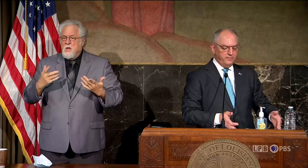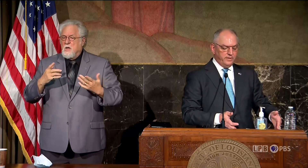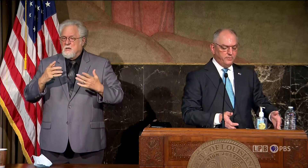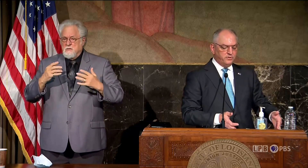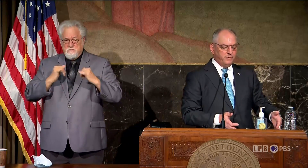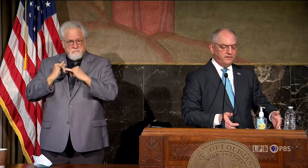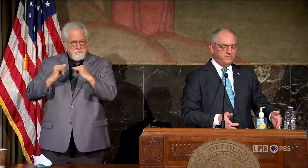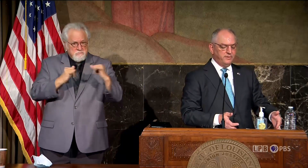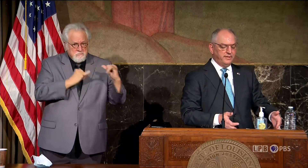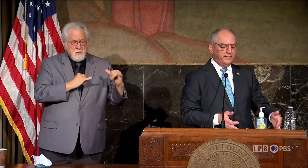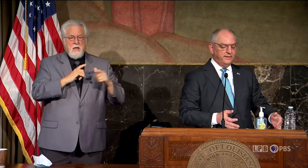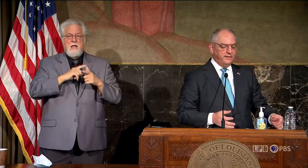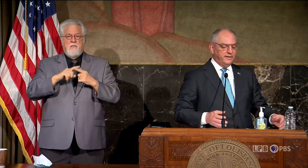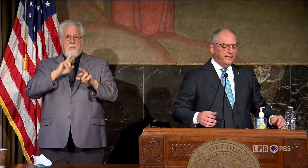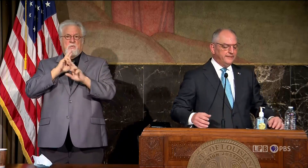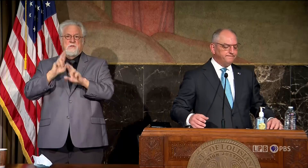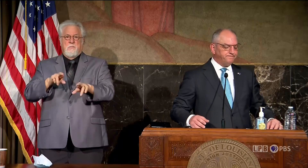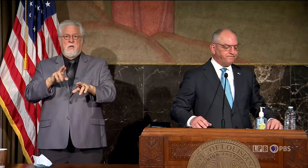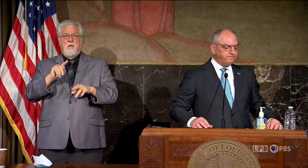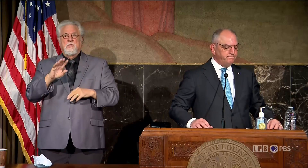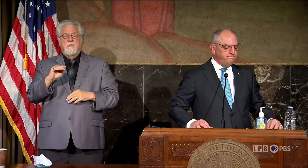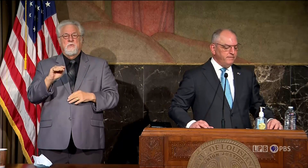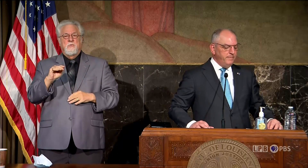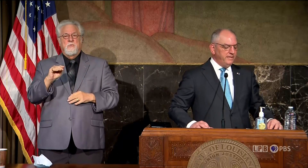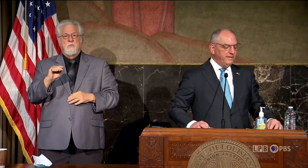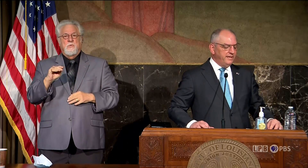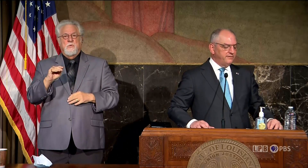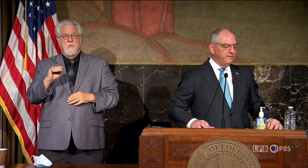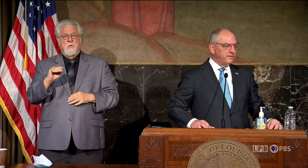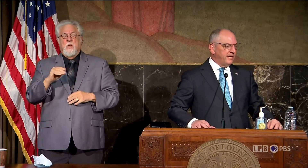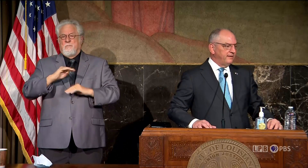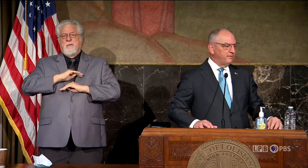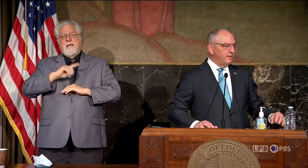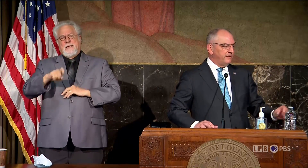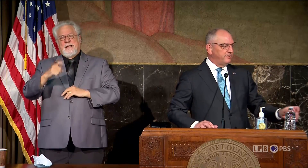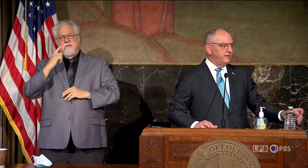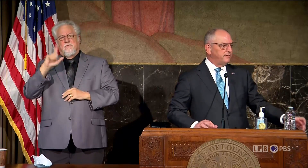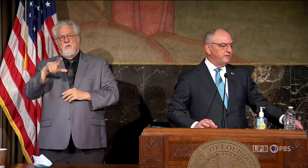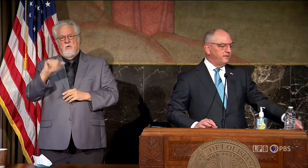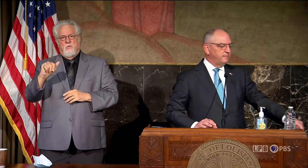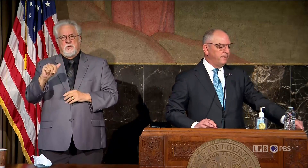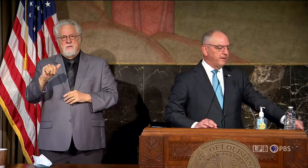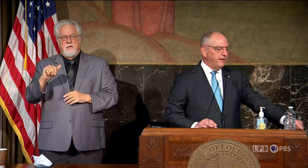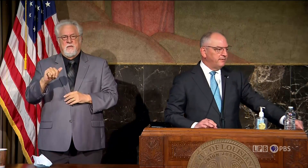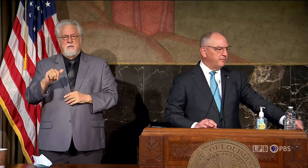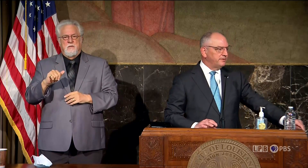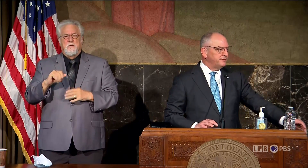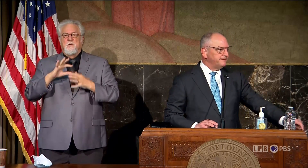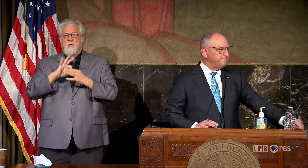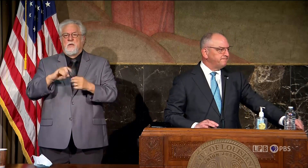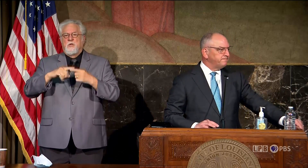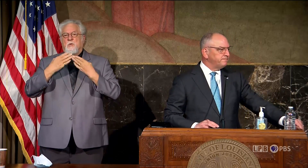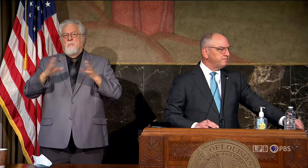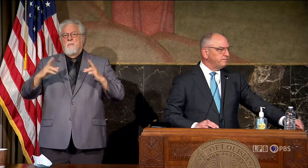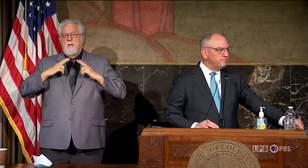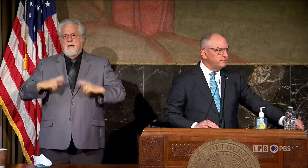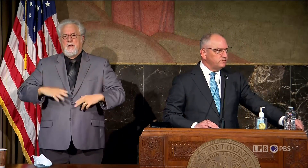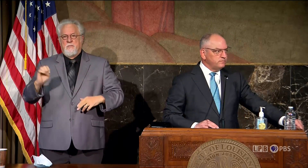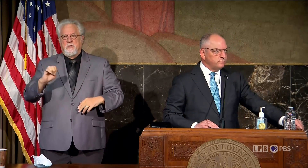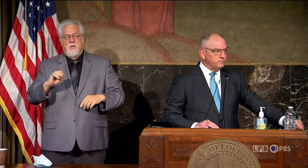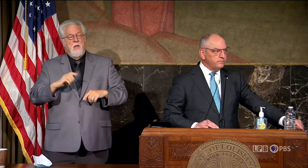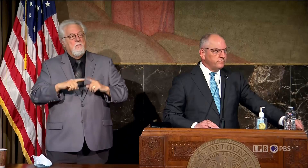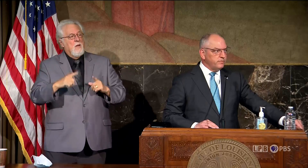and we can responsibly meet the needs of the state as it relates to this public health emergency. But